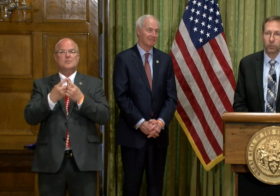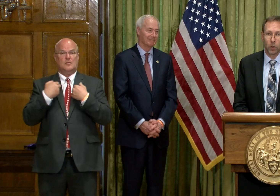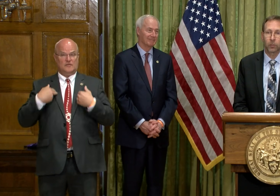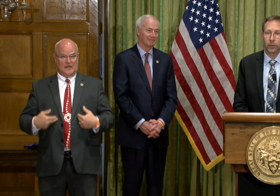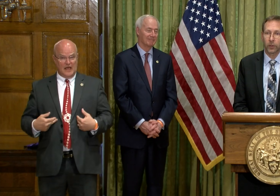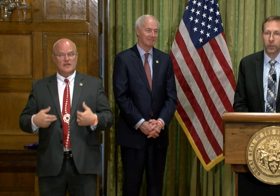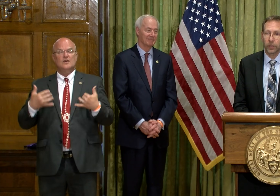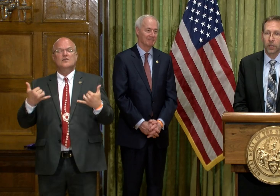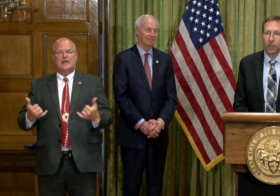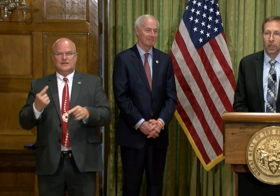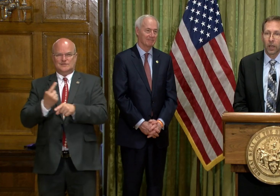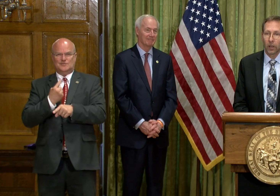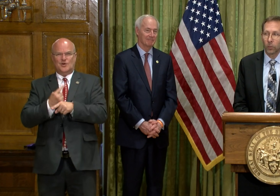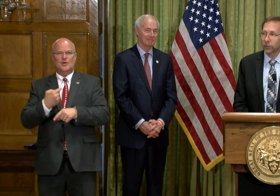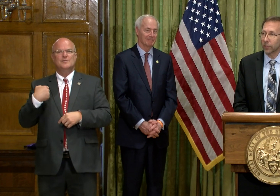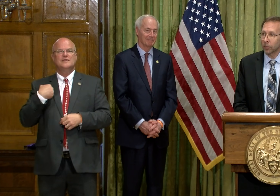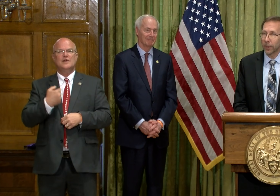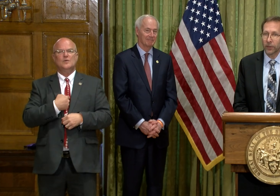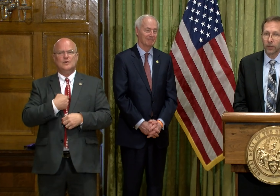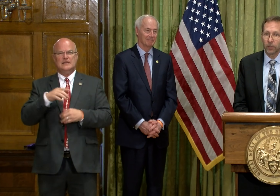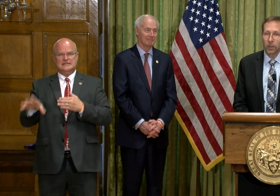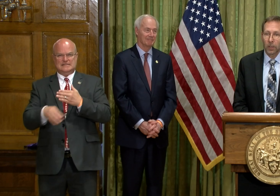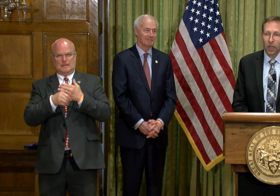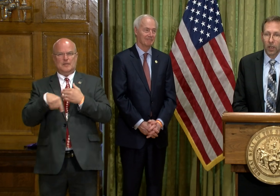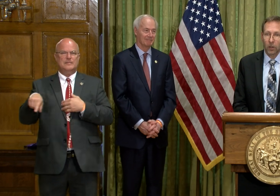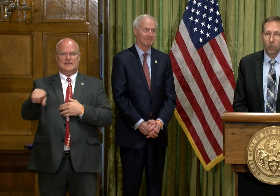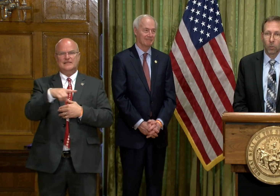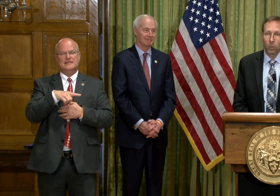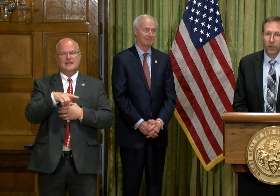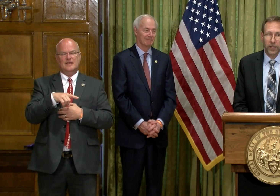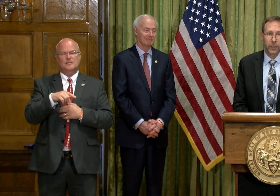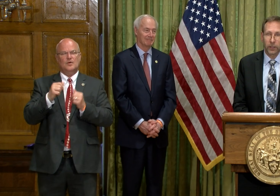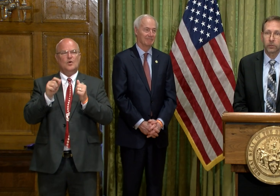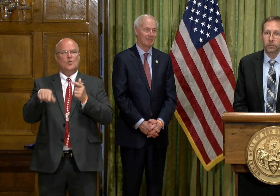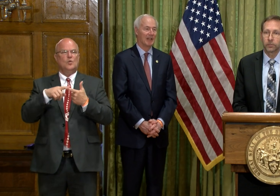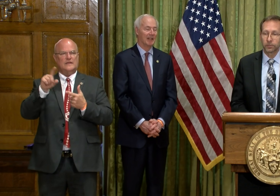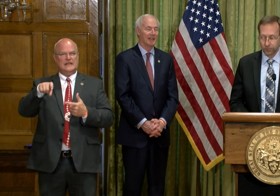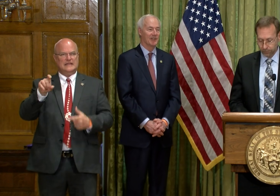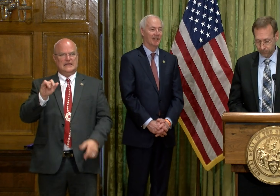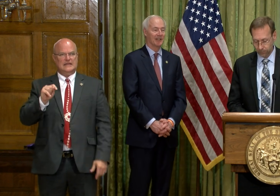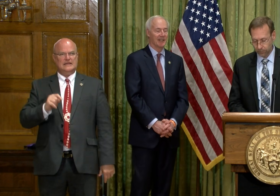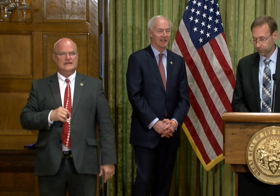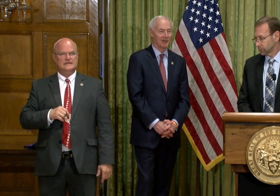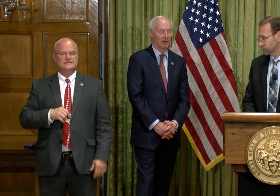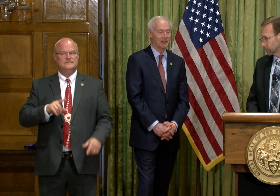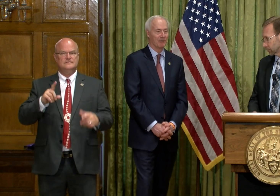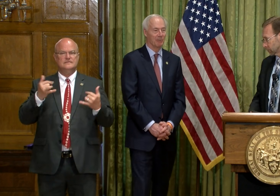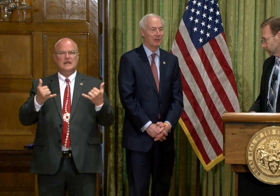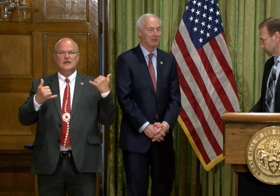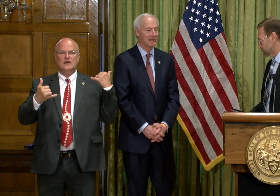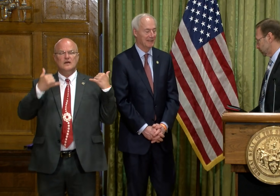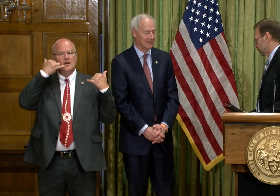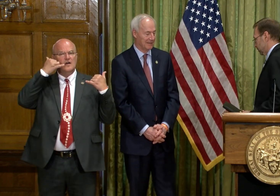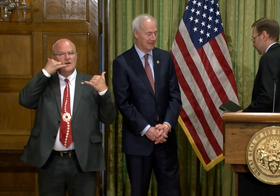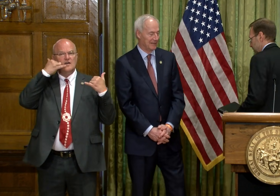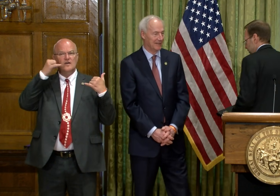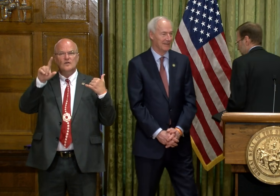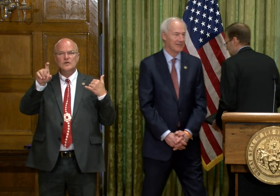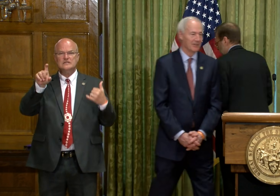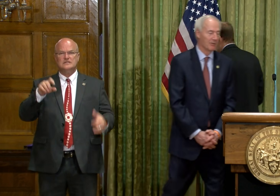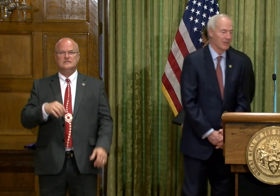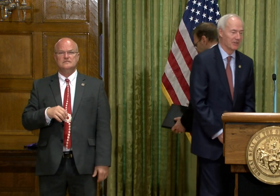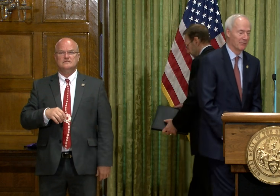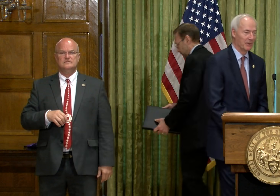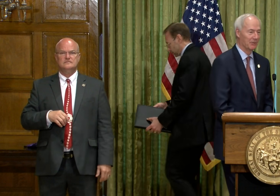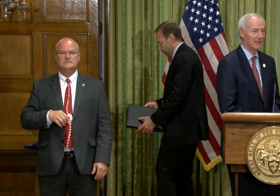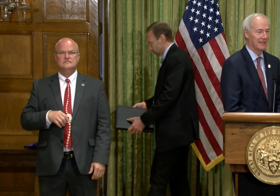Health, so it's appropriate that we supplement them when they need it. Let's take a question remotely.